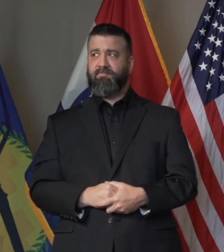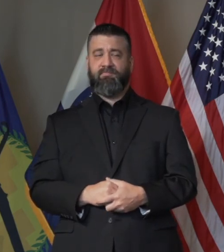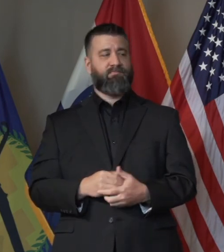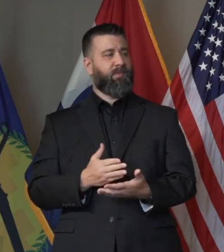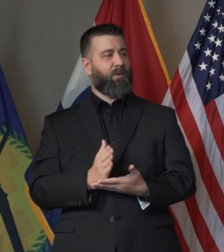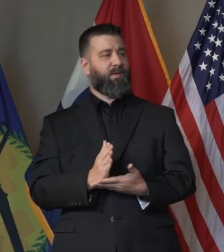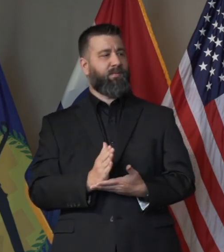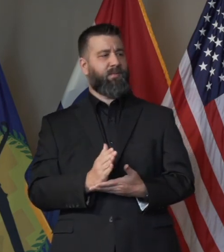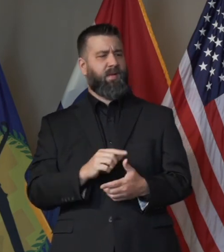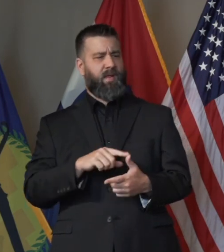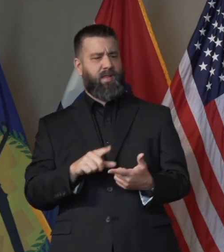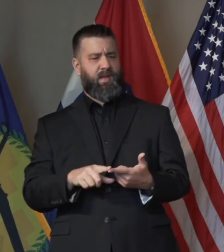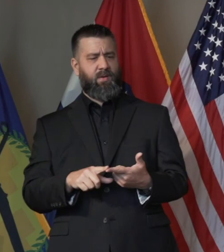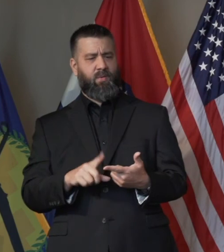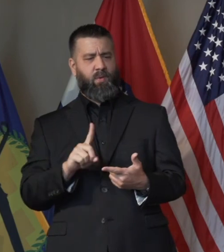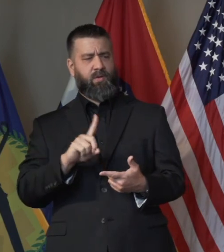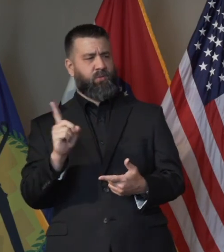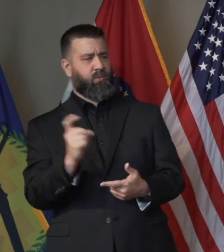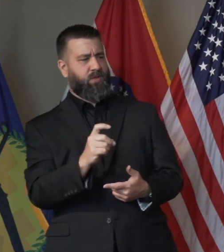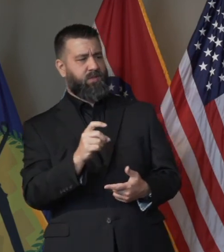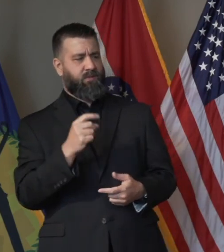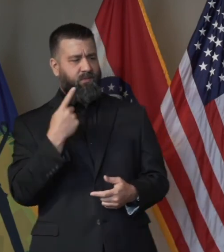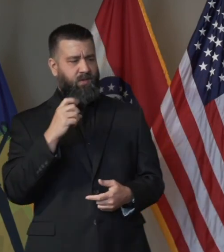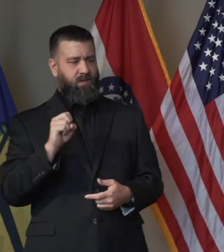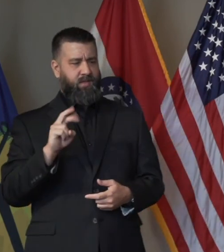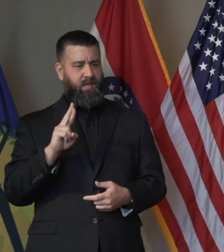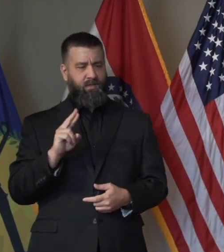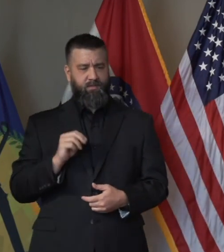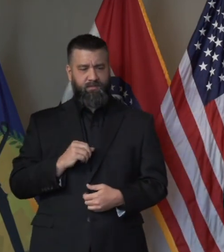All right. And then I have one question for you, Dr. Page.